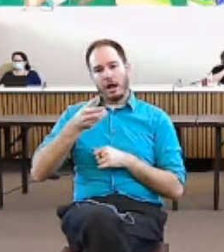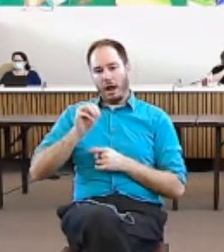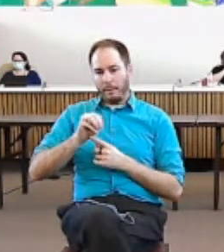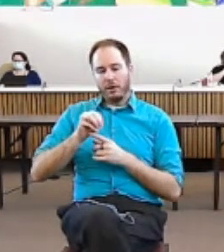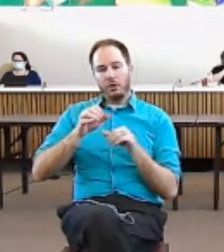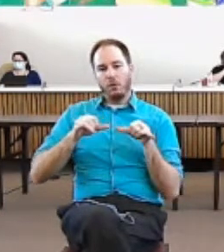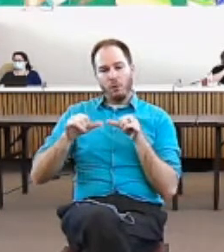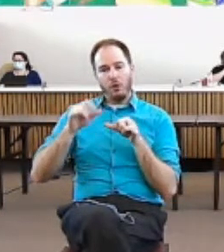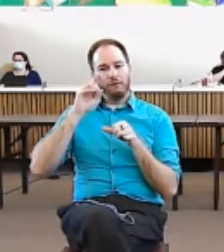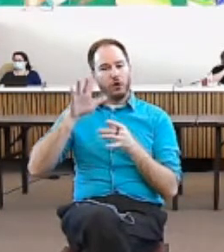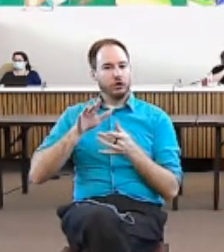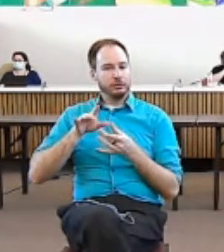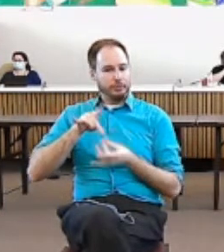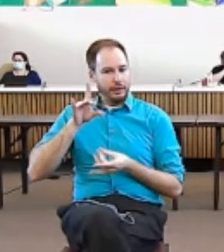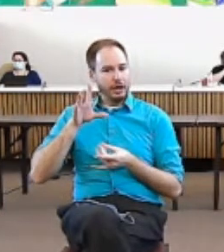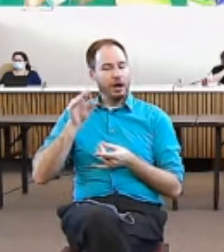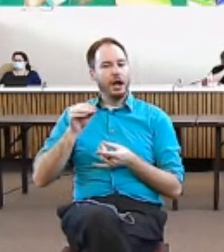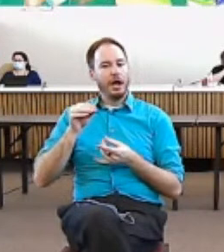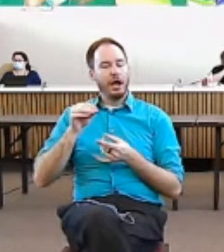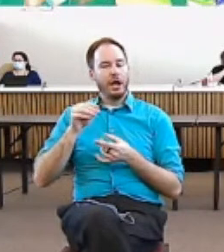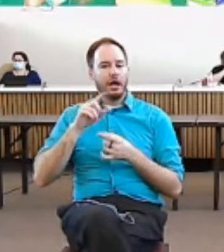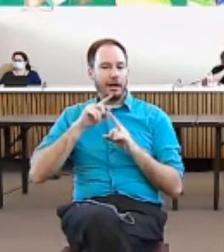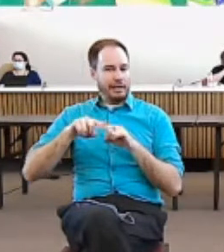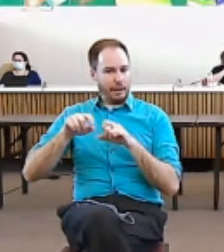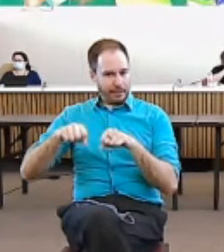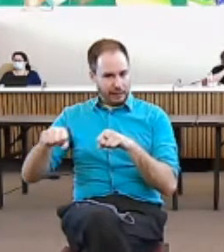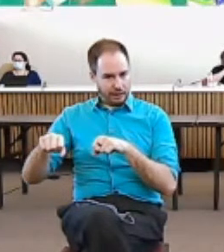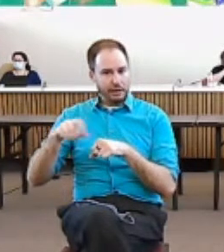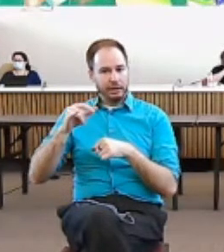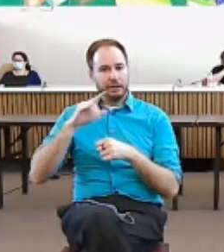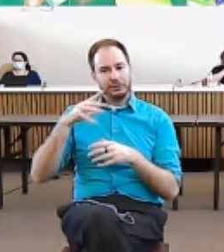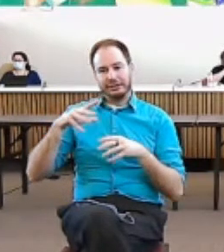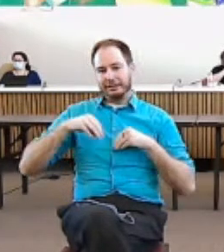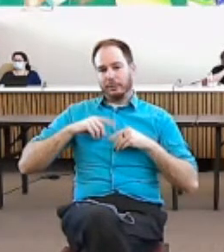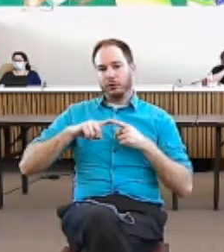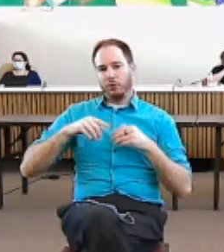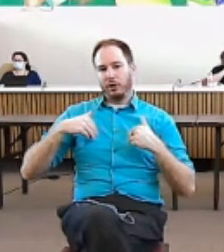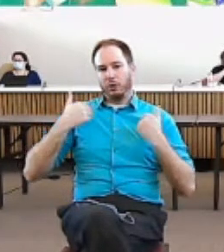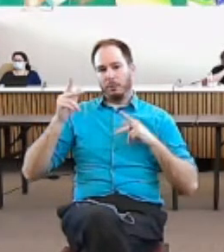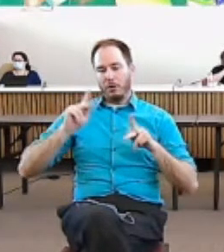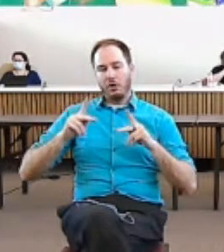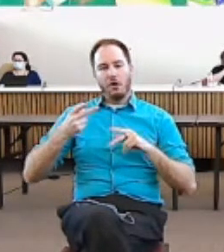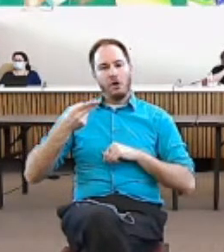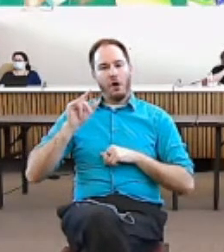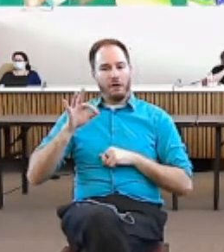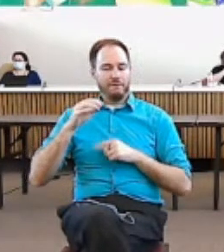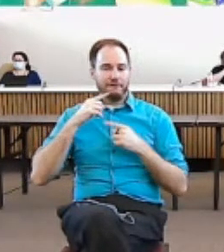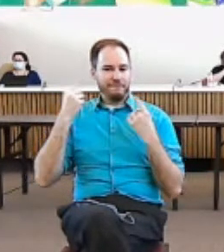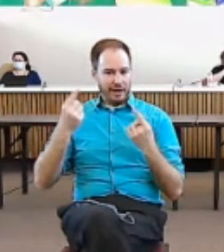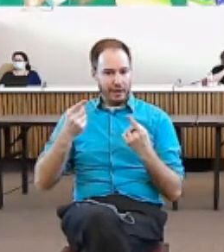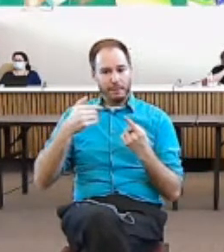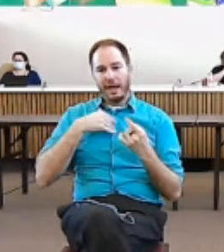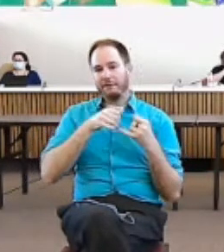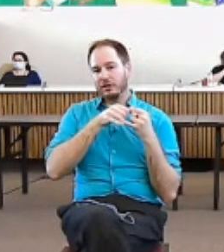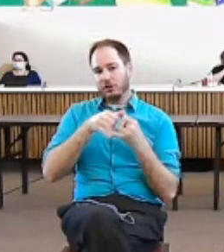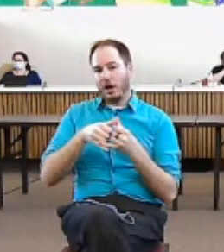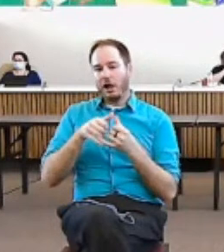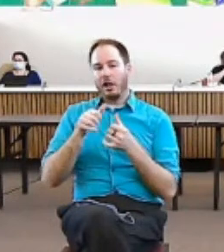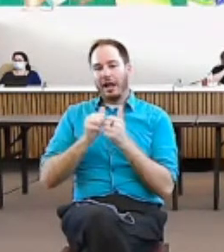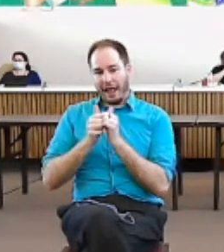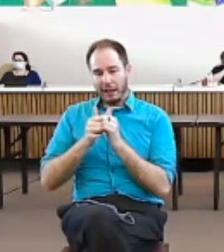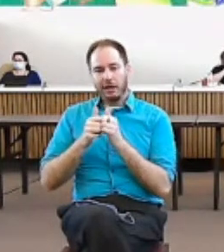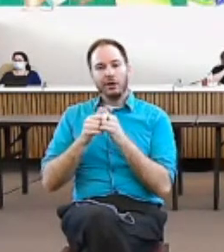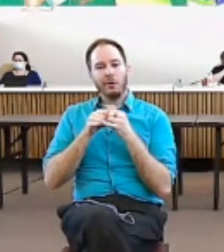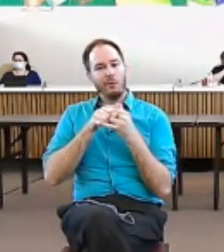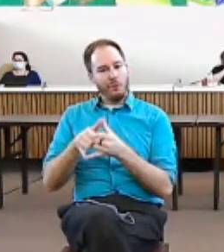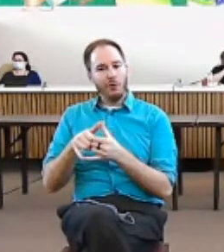Competitive Ability. She's been inducted into the Youth Hall of Fame. She received the Scholar Athlete Award and was recognized as